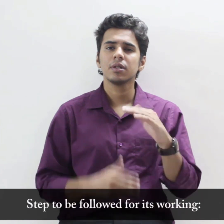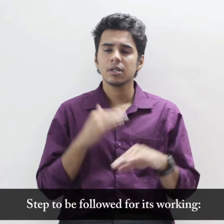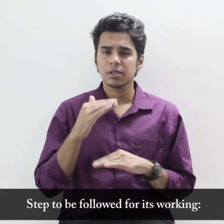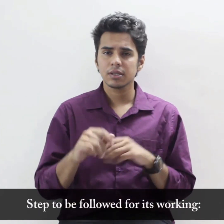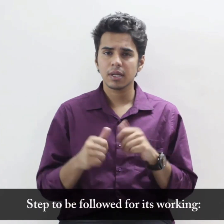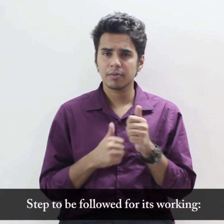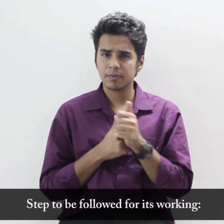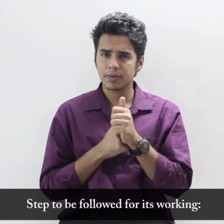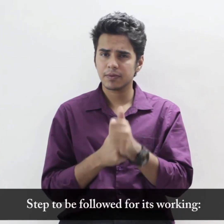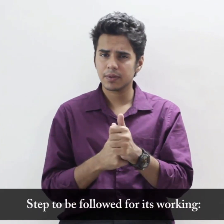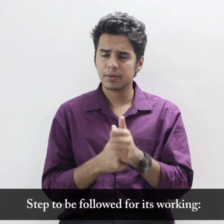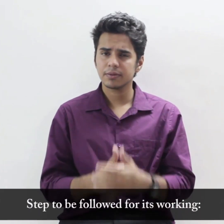Steps to be followed for its working.